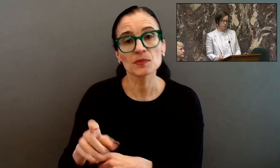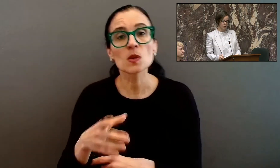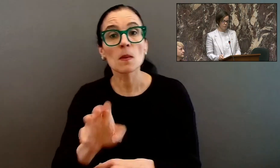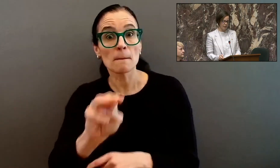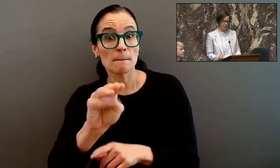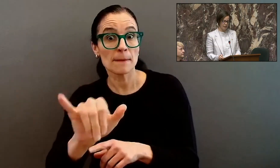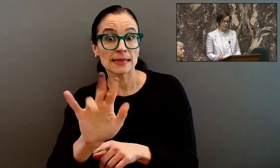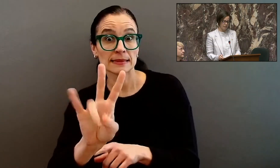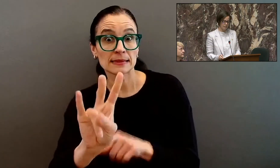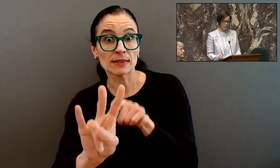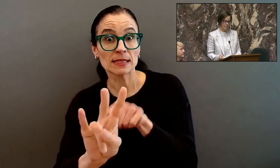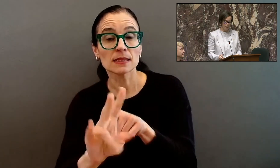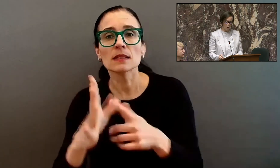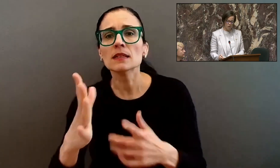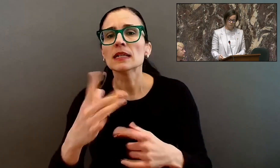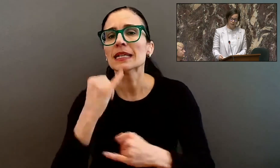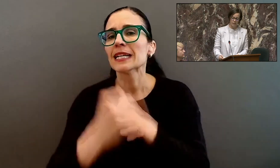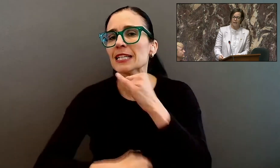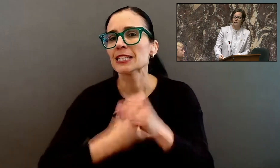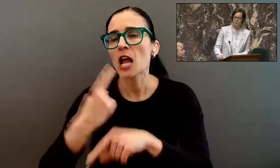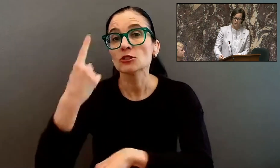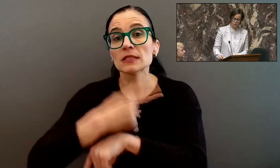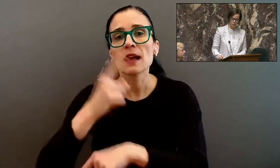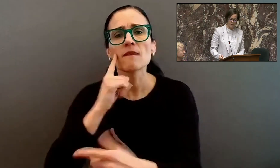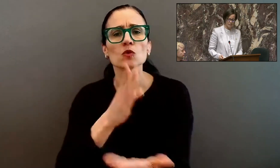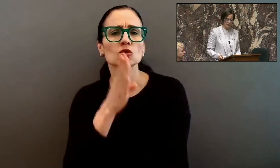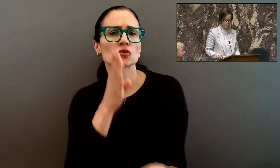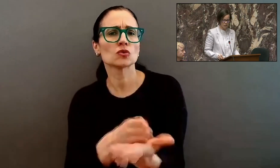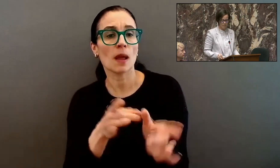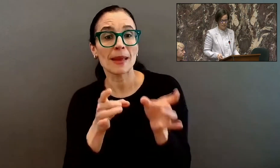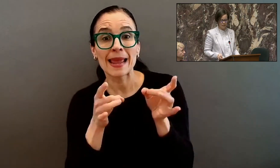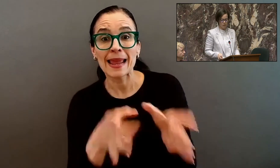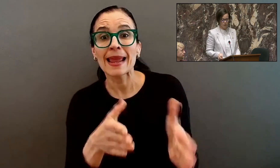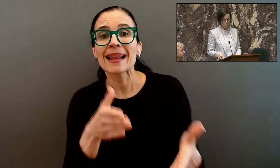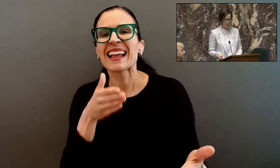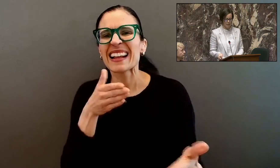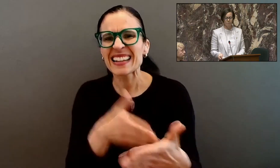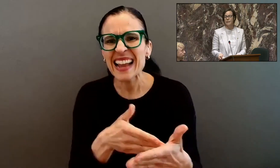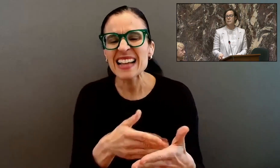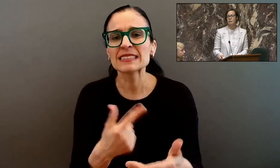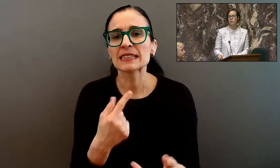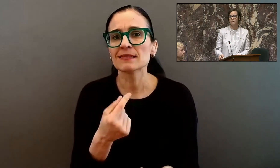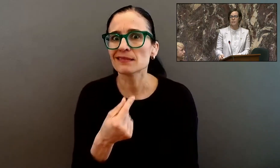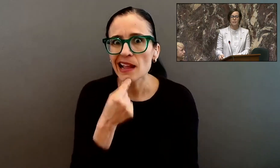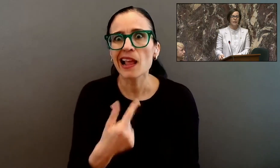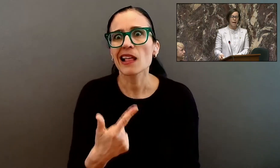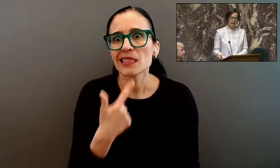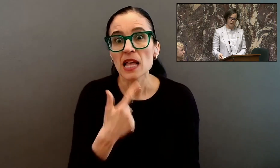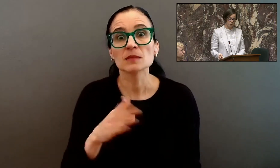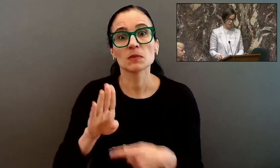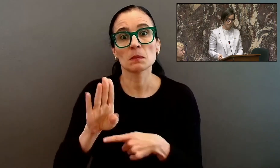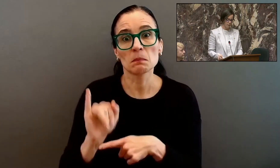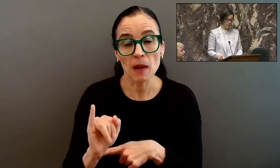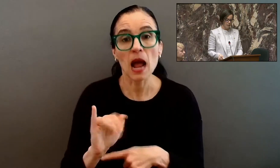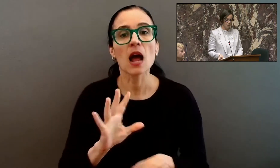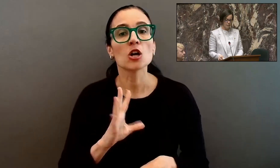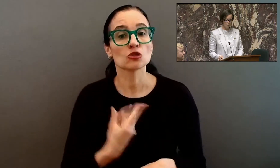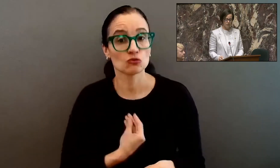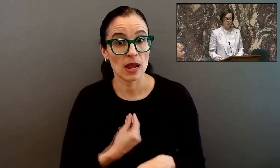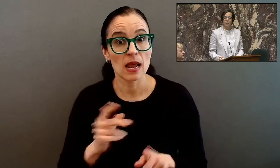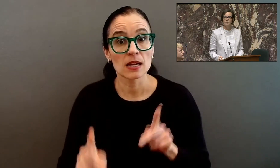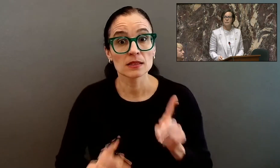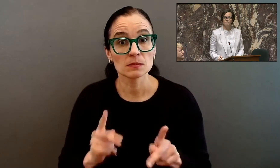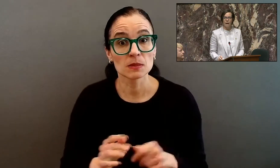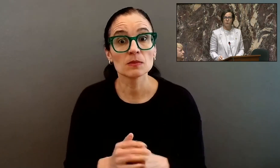the world to recognize the many hard-fought gains that 2S LGBTQIA+ communities have achieved. This